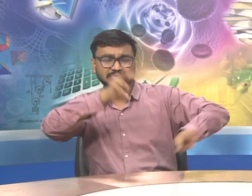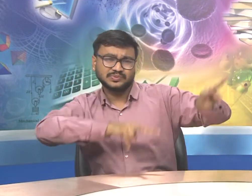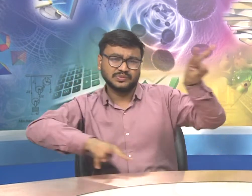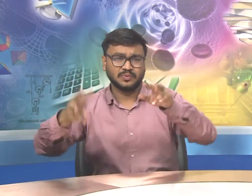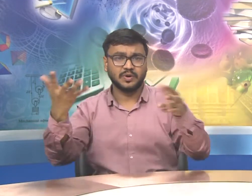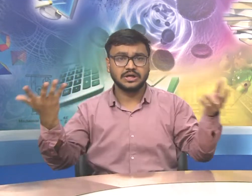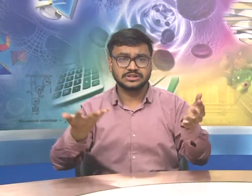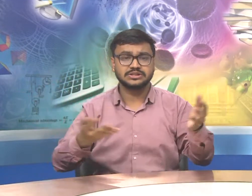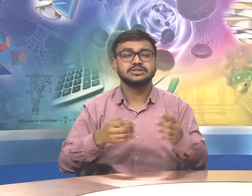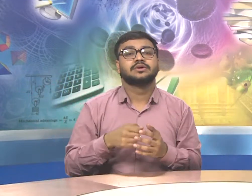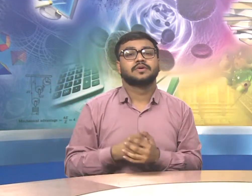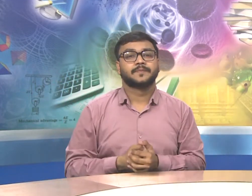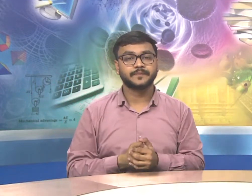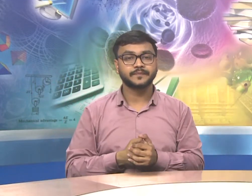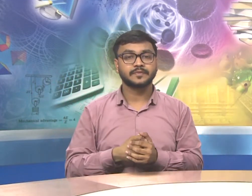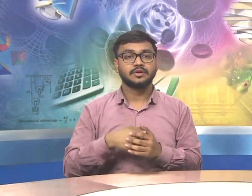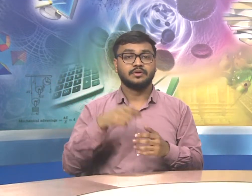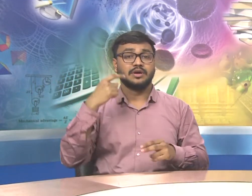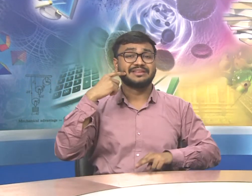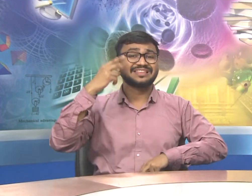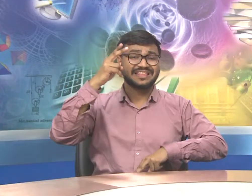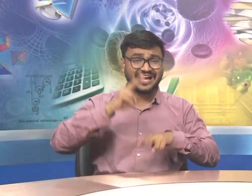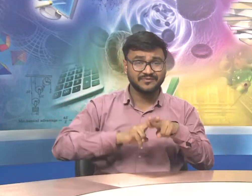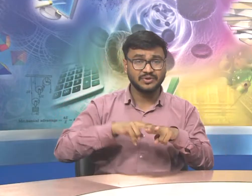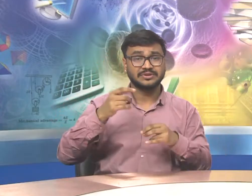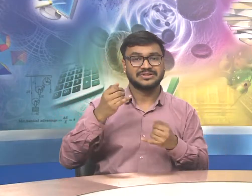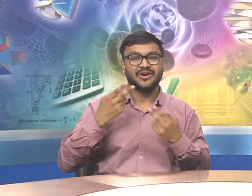Review of its own judgment.